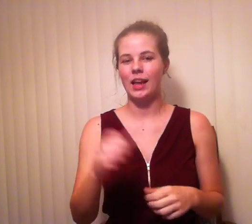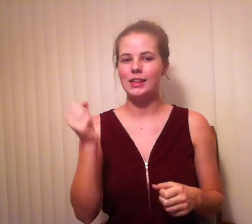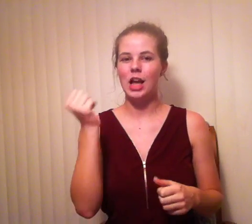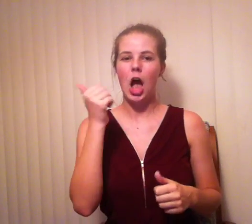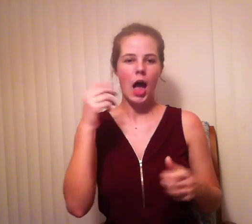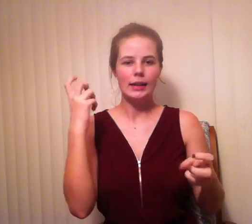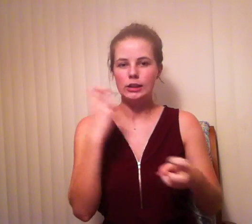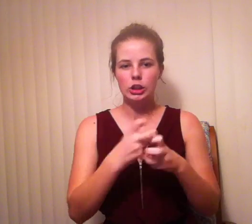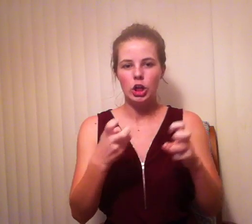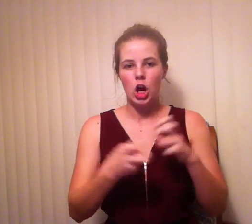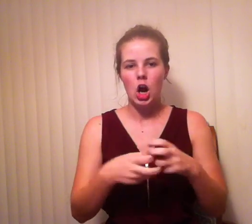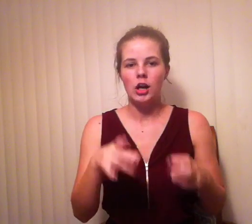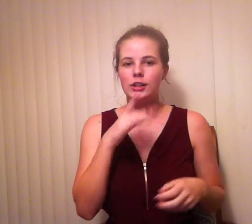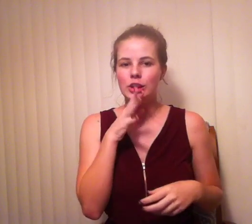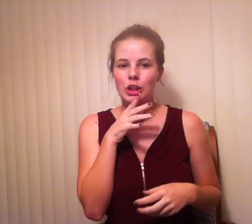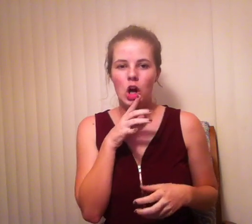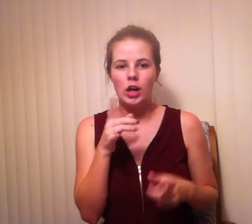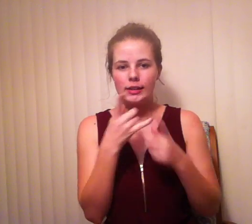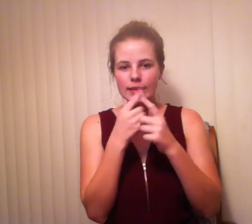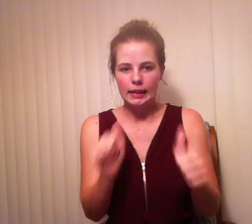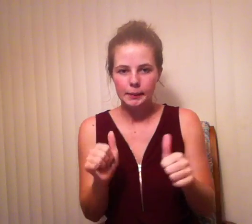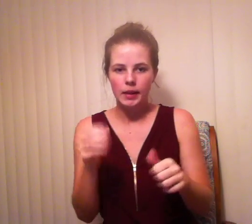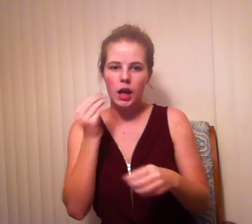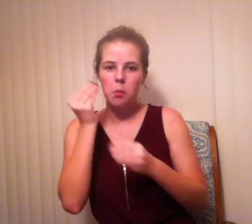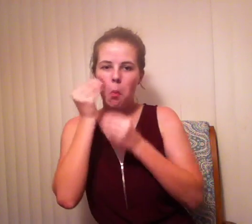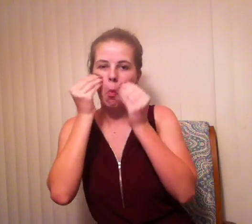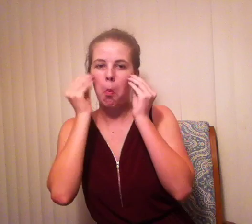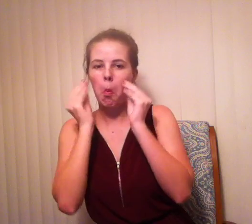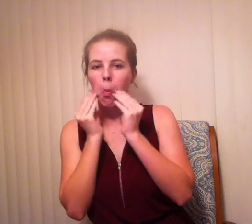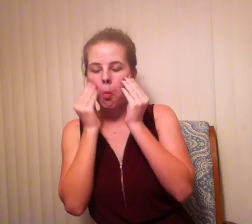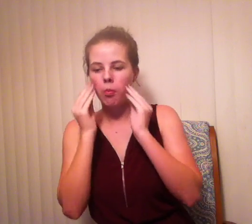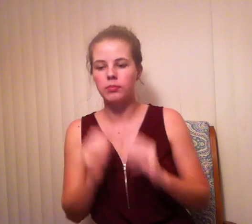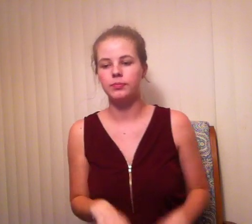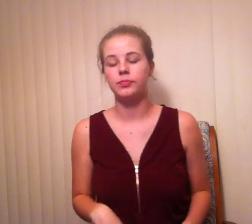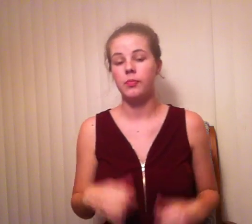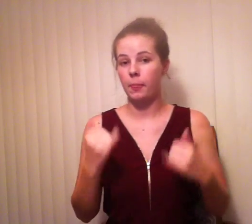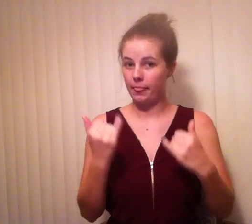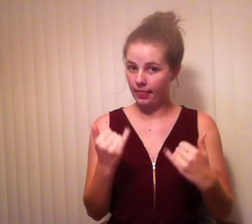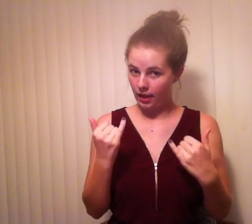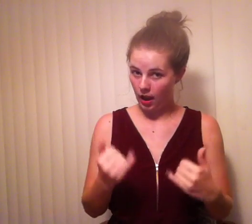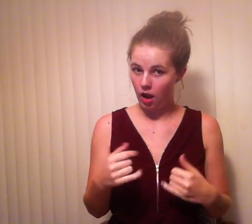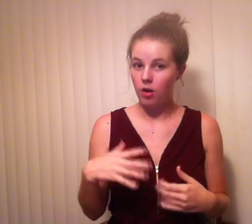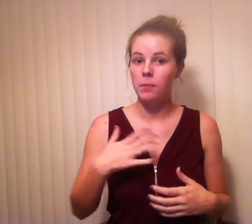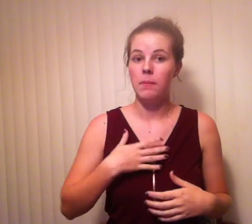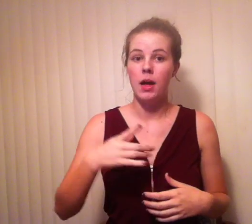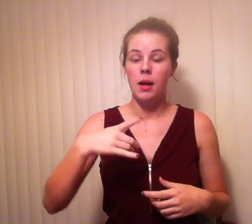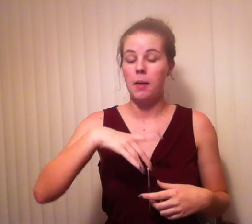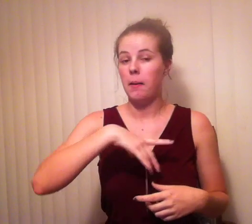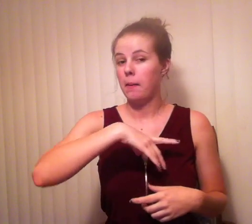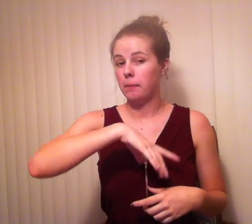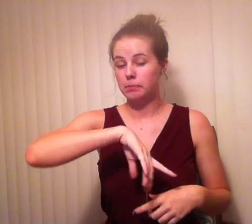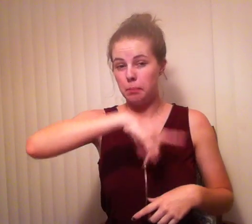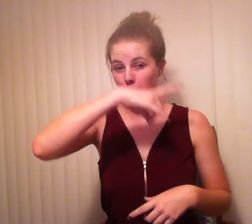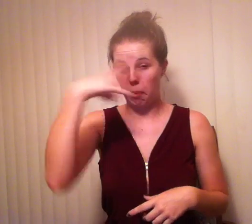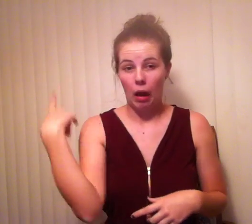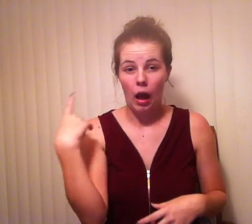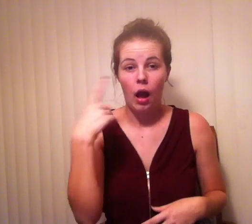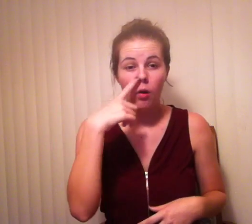this at the same time. Now for the under eyes, where I have giant black under eye circles. I'm diagnosing them. And so I'm going to